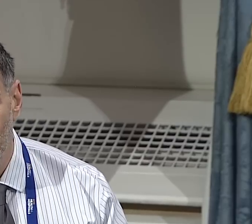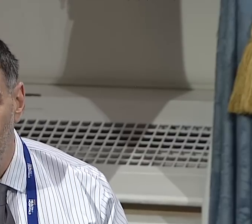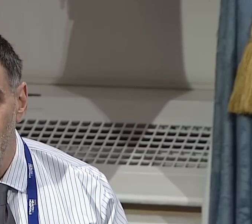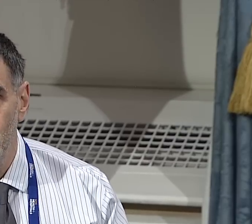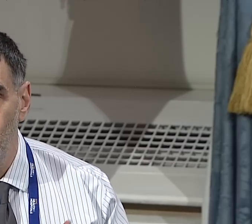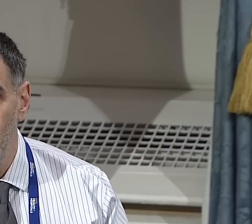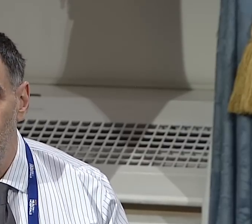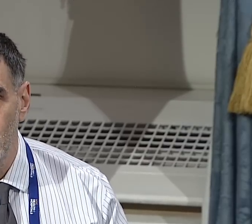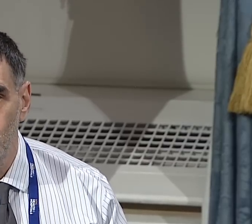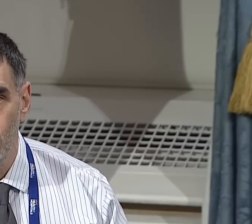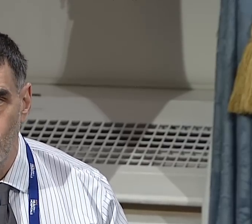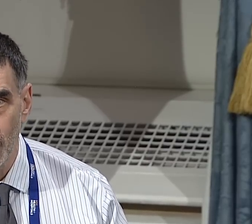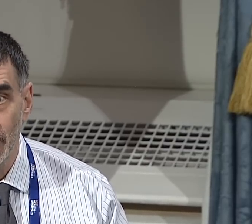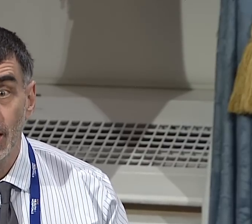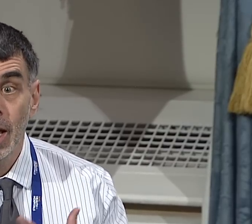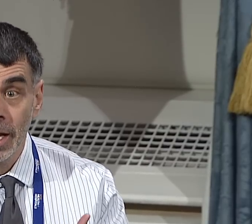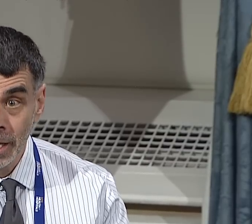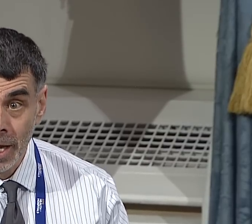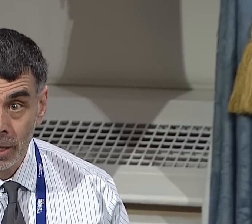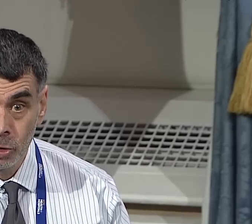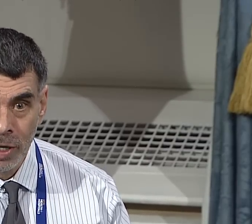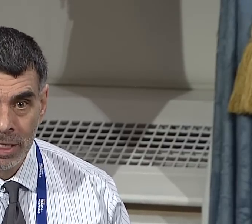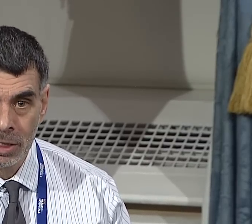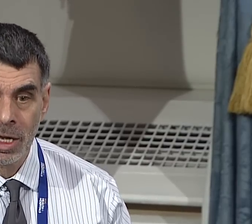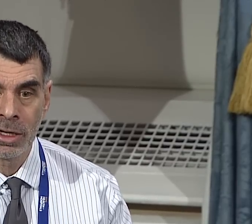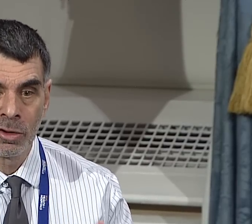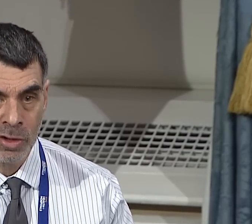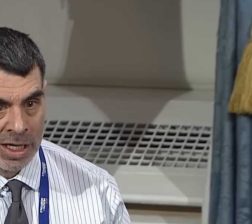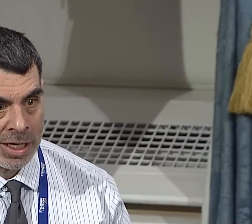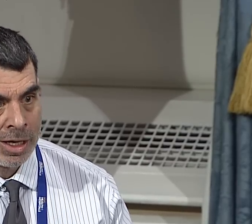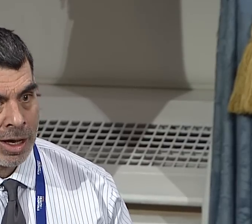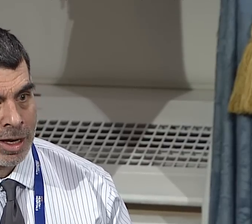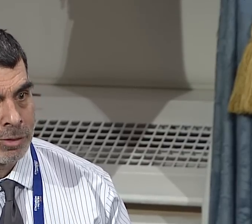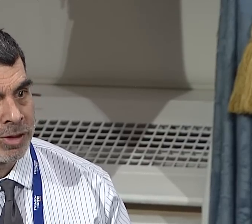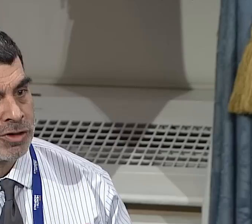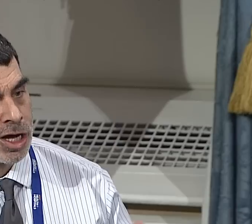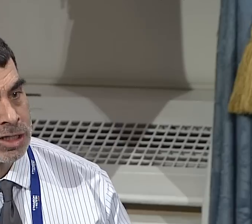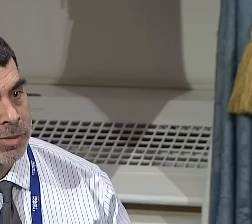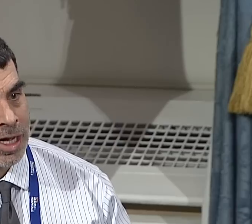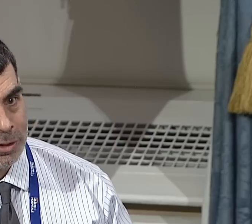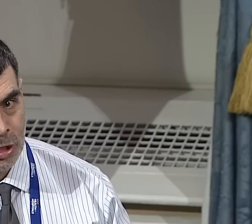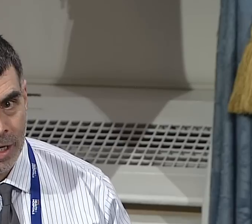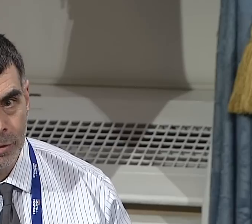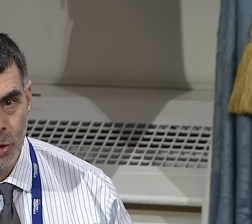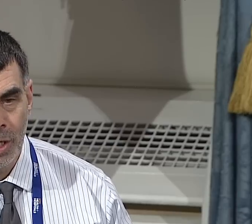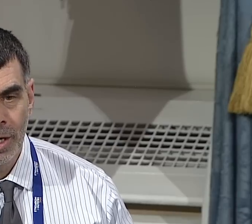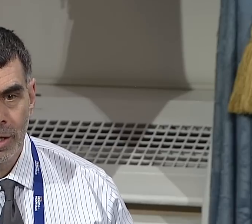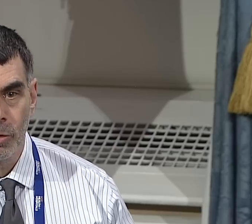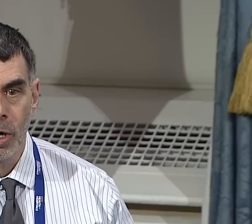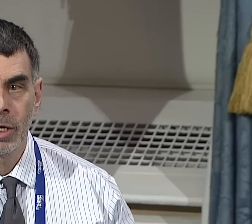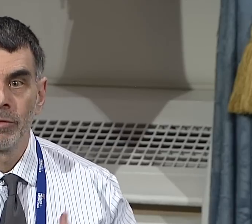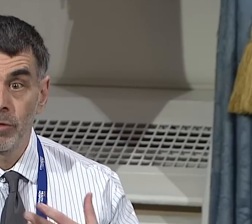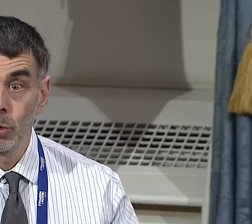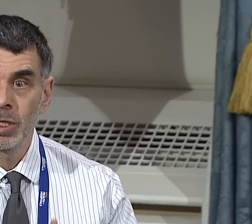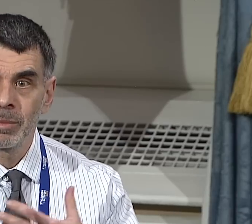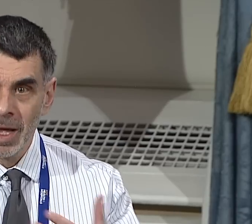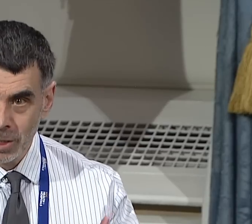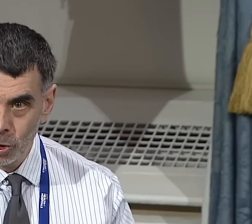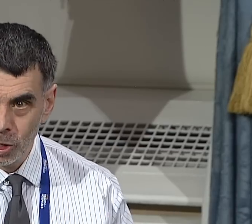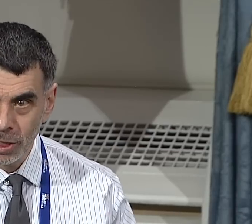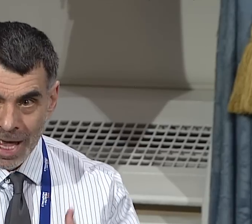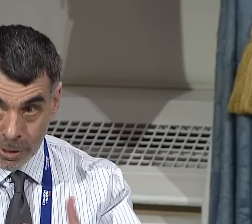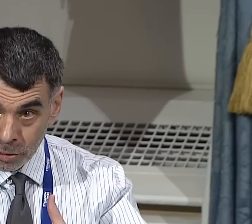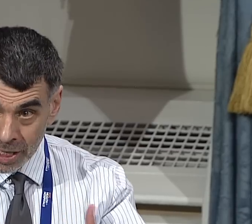capability, and we are doing well. I can address and agree, and we've talked among ourselves, there are